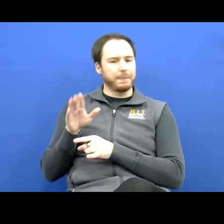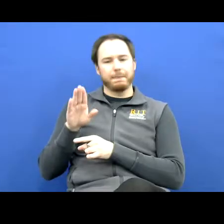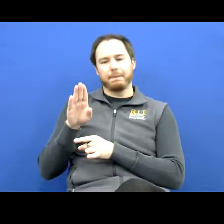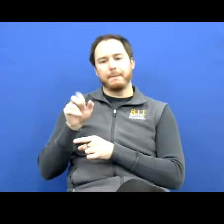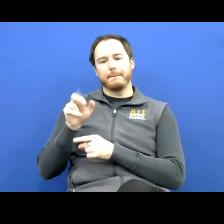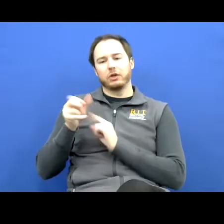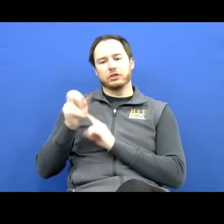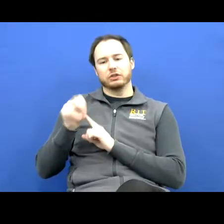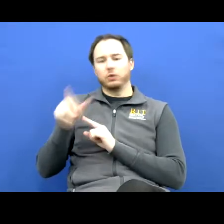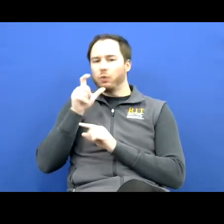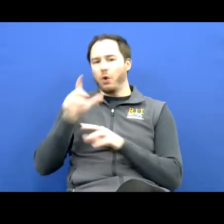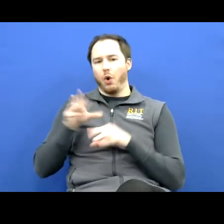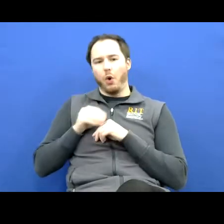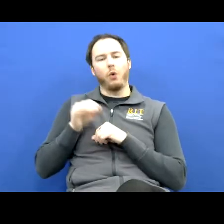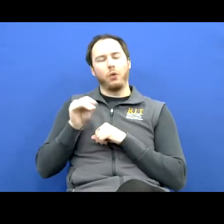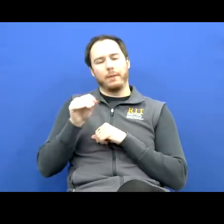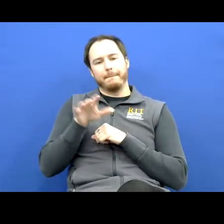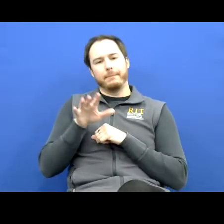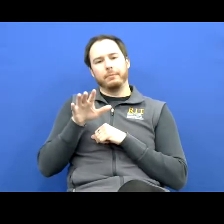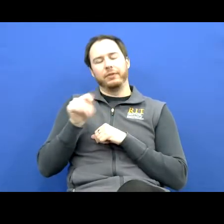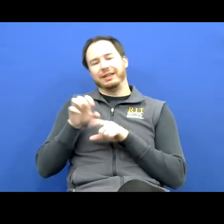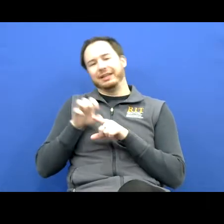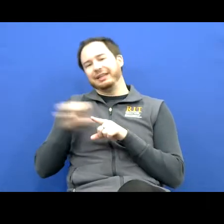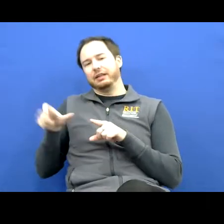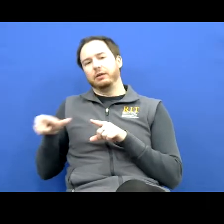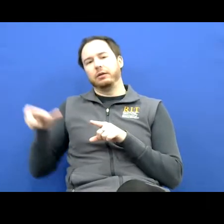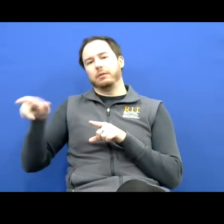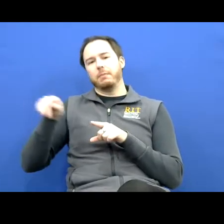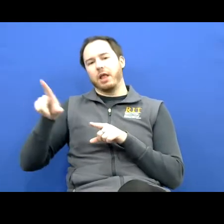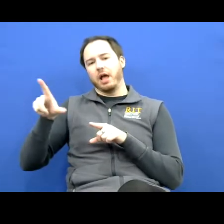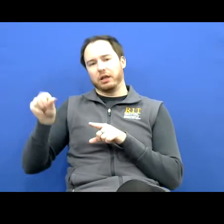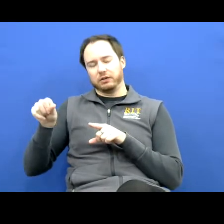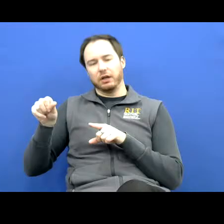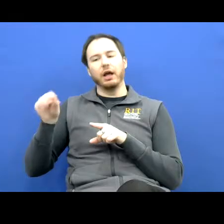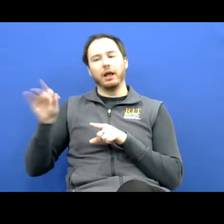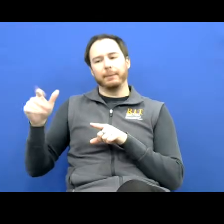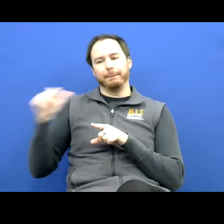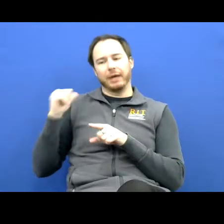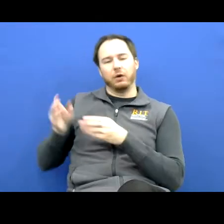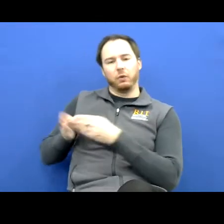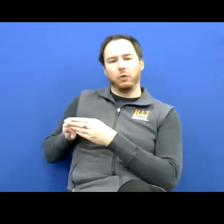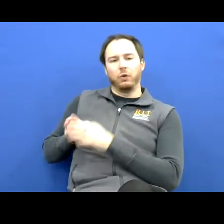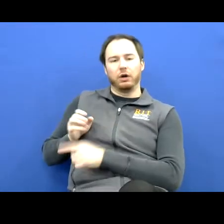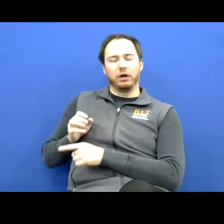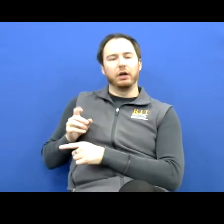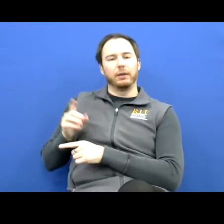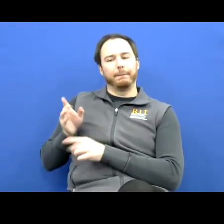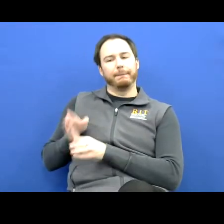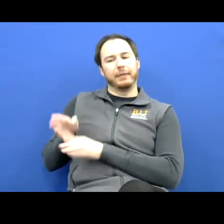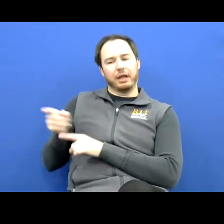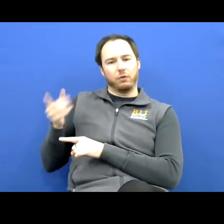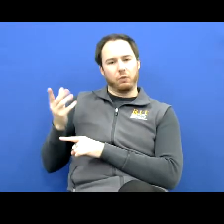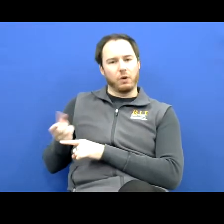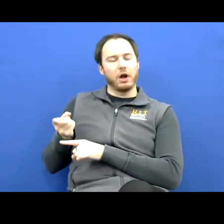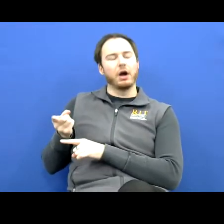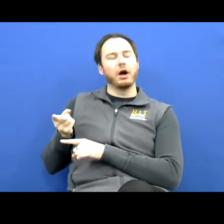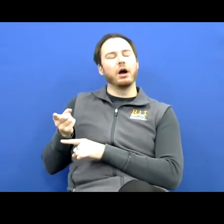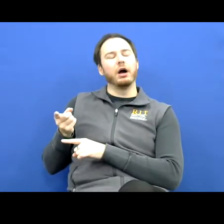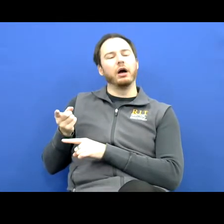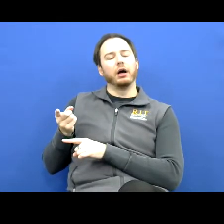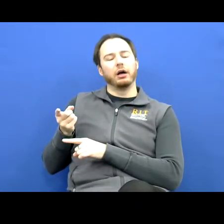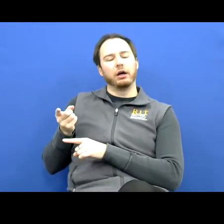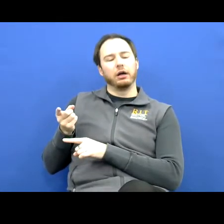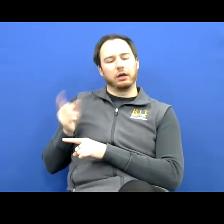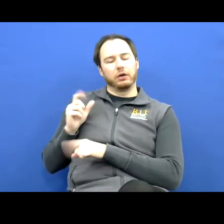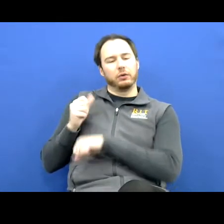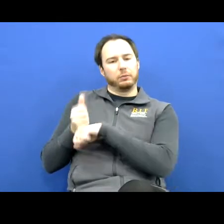Benderson, who owns the plaza to the east of that. And in addition, in the back corner there, they have plans to